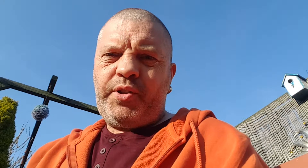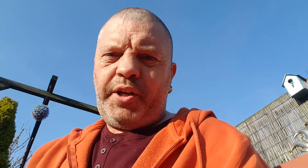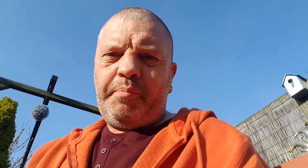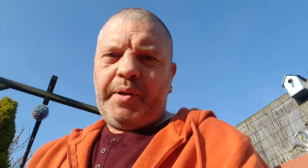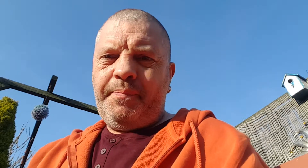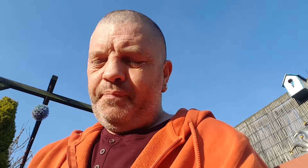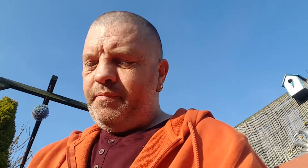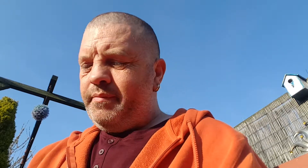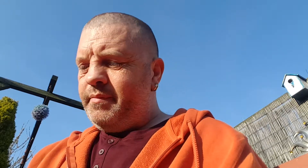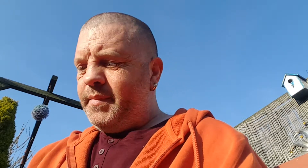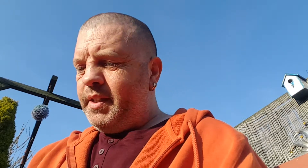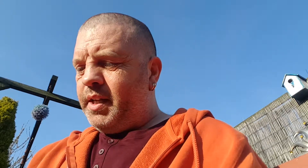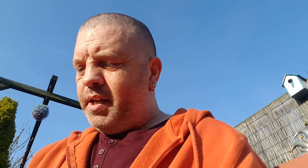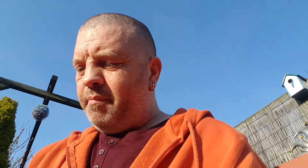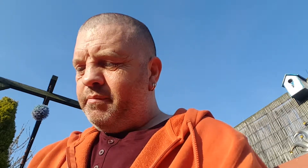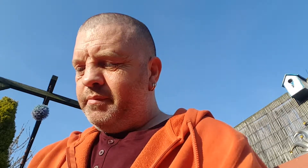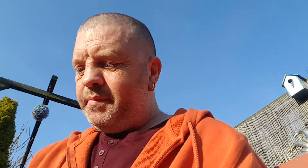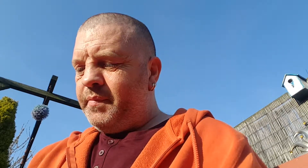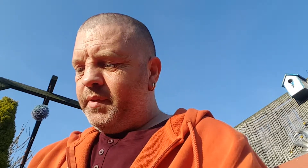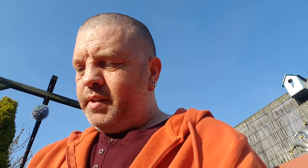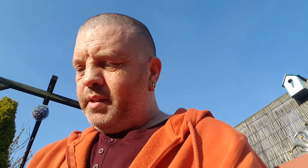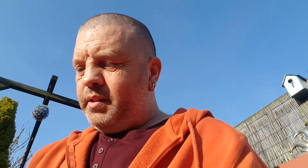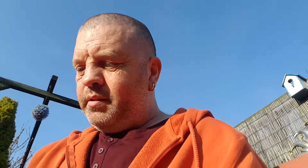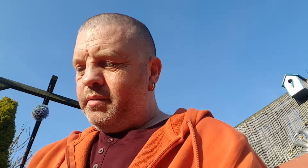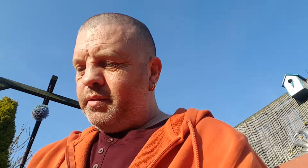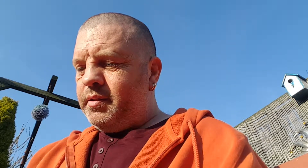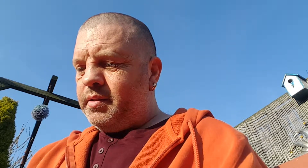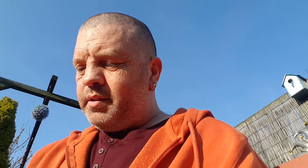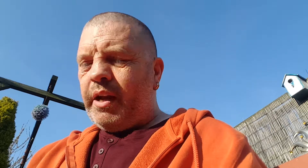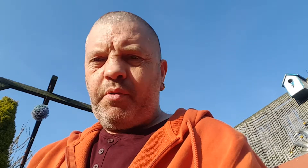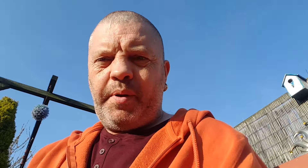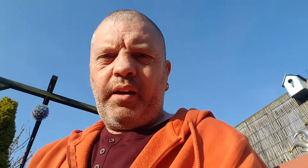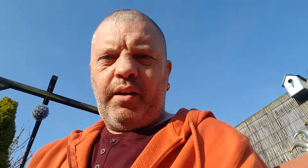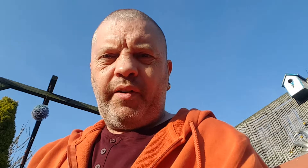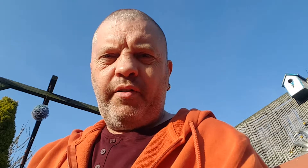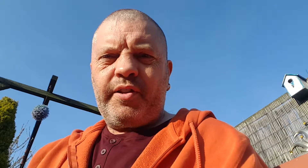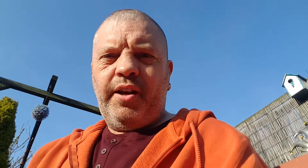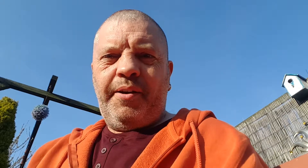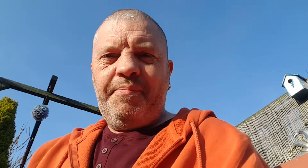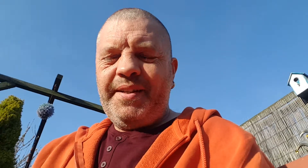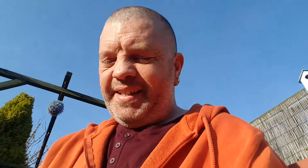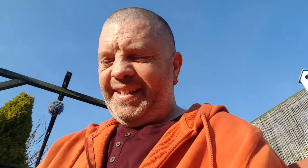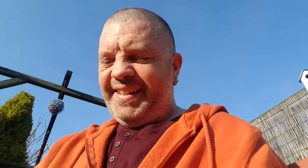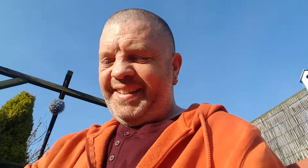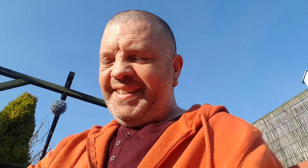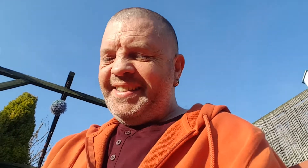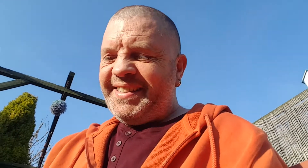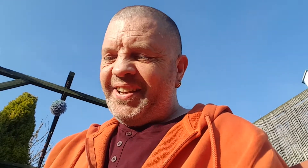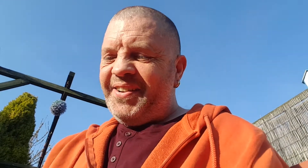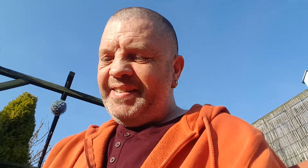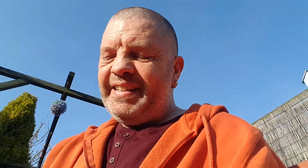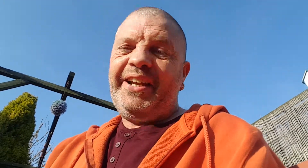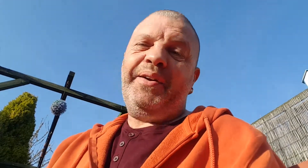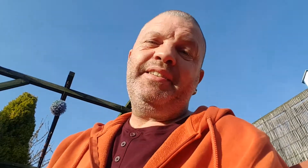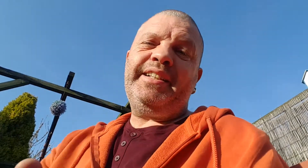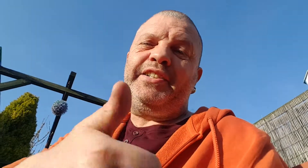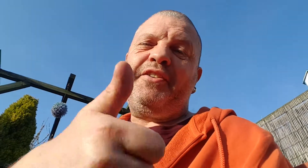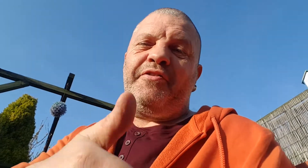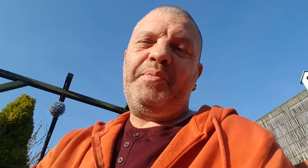cheap, but that would be a lot of overtime. So Anyway, that's enough from me.